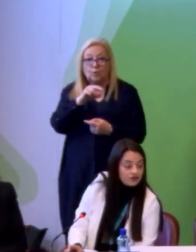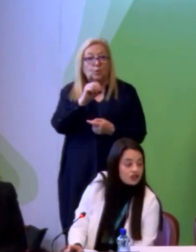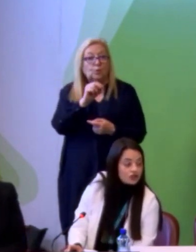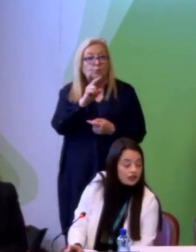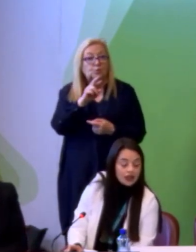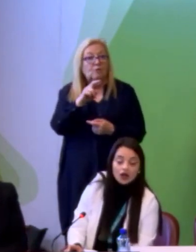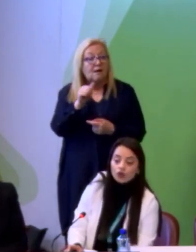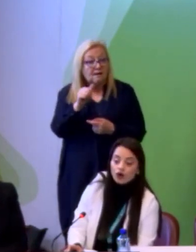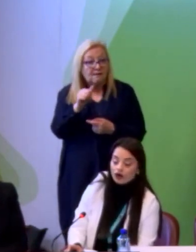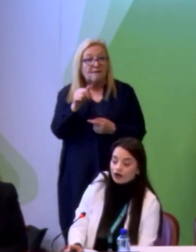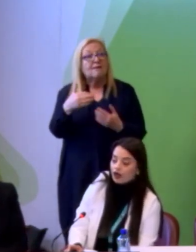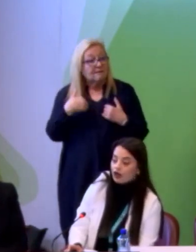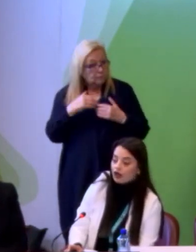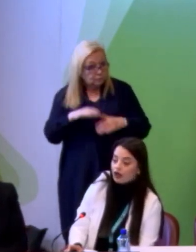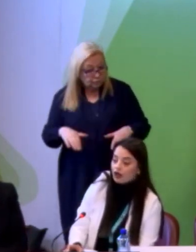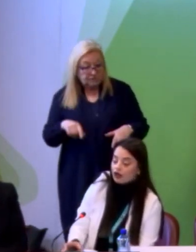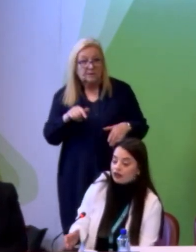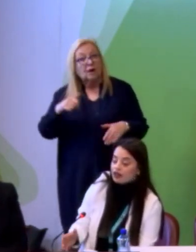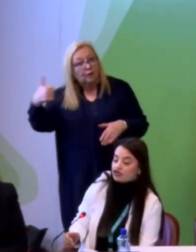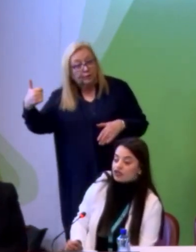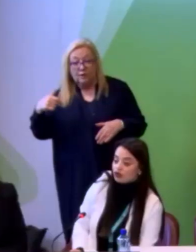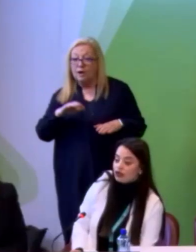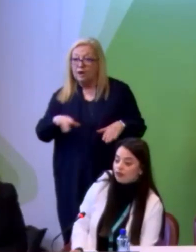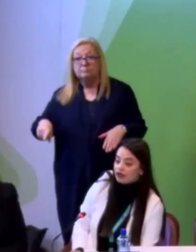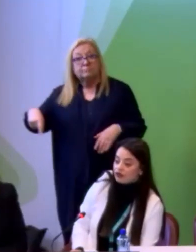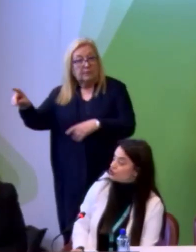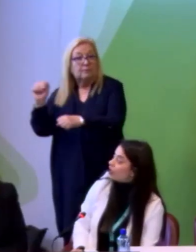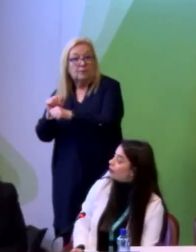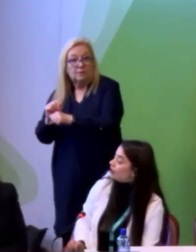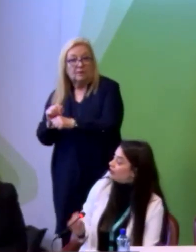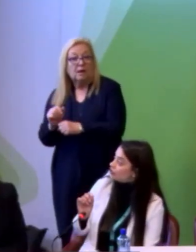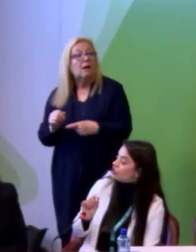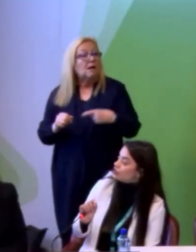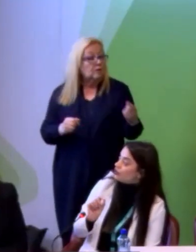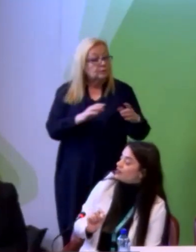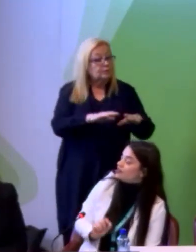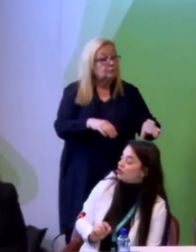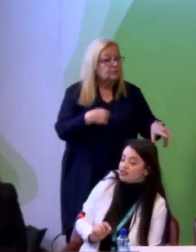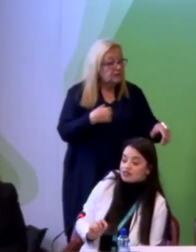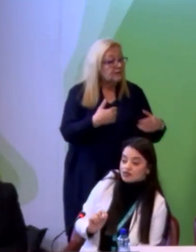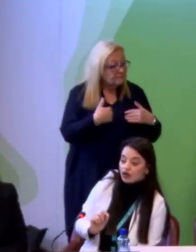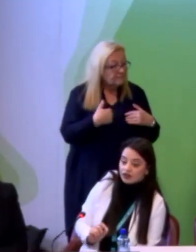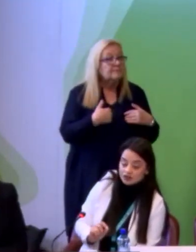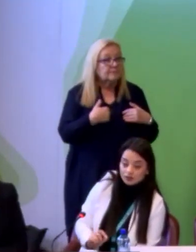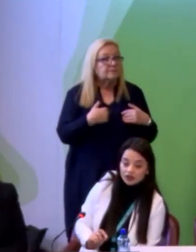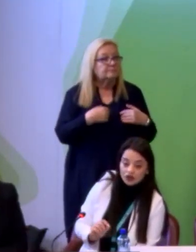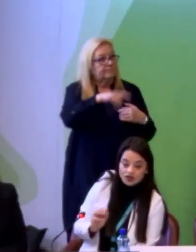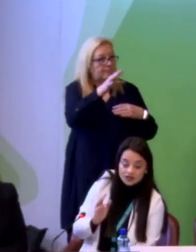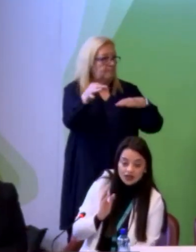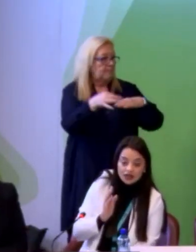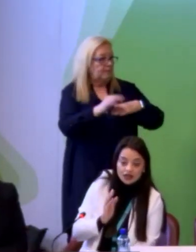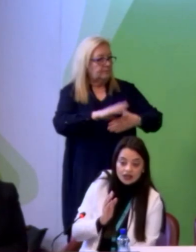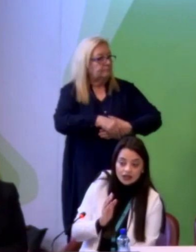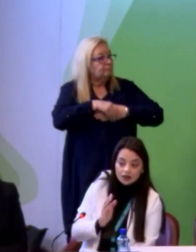They have children who are engaged in early marriage. But their children with disabilities aren't,